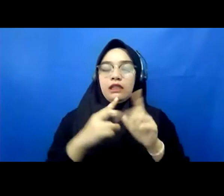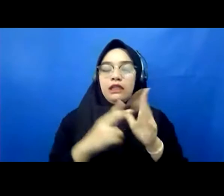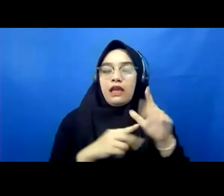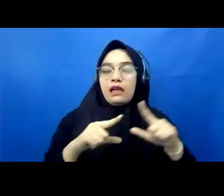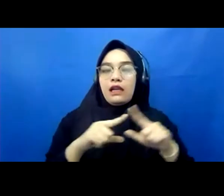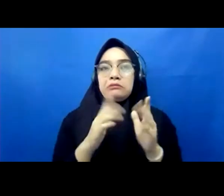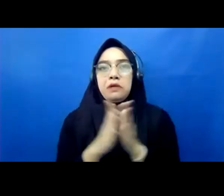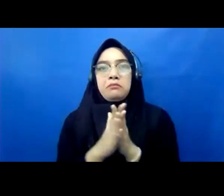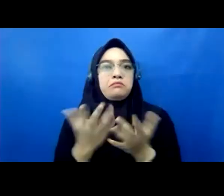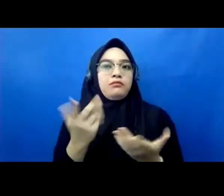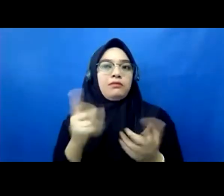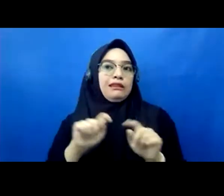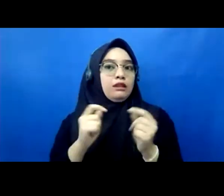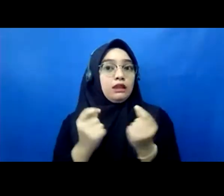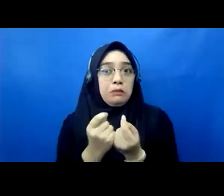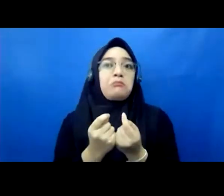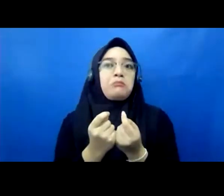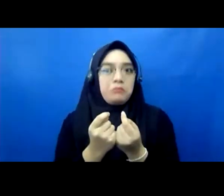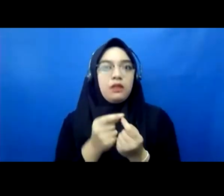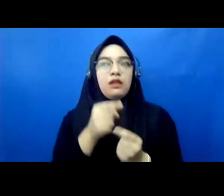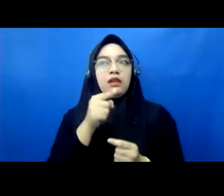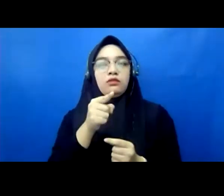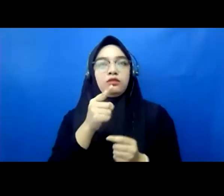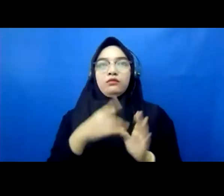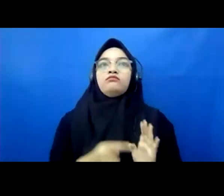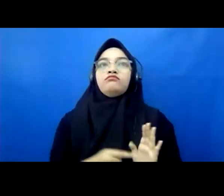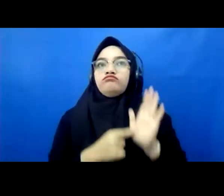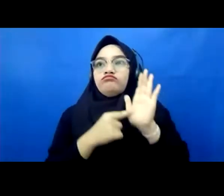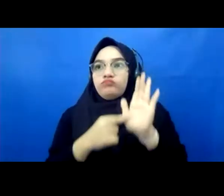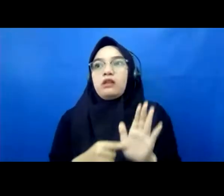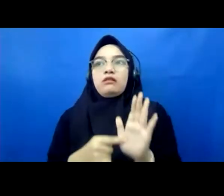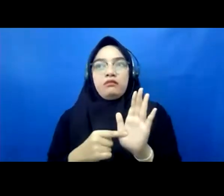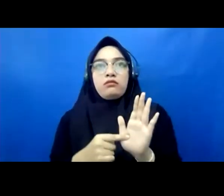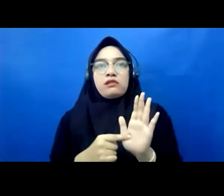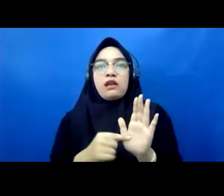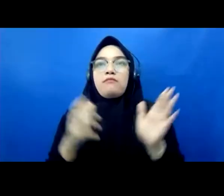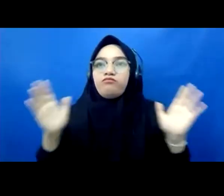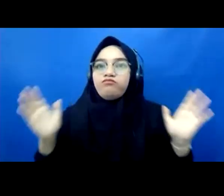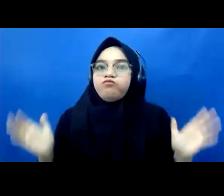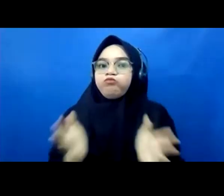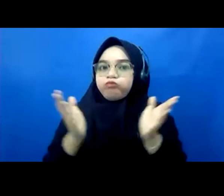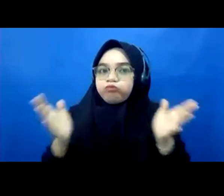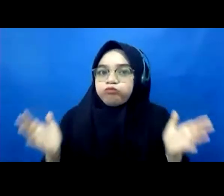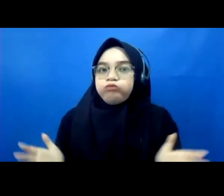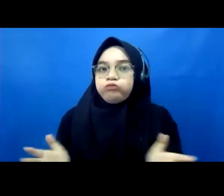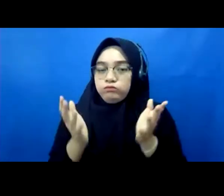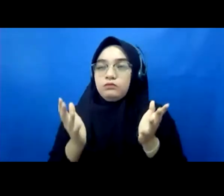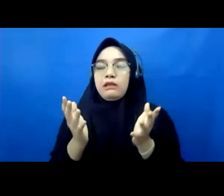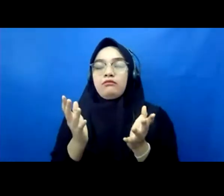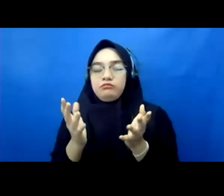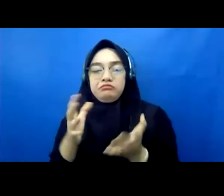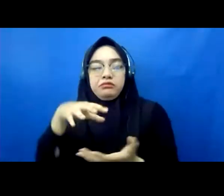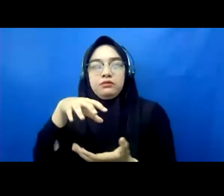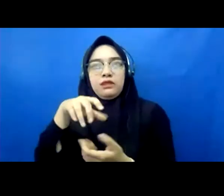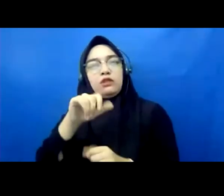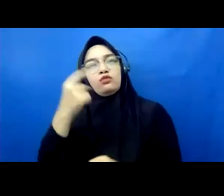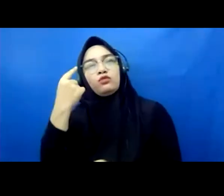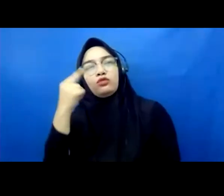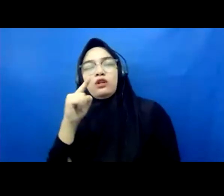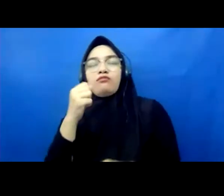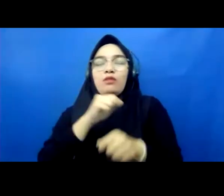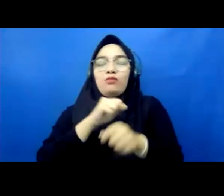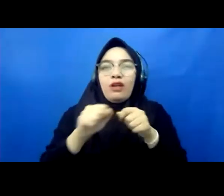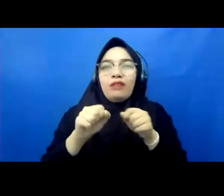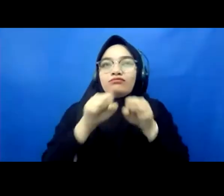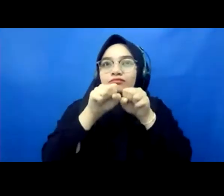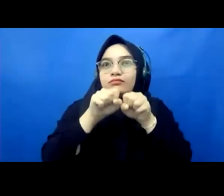study. Australia strongly endorses and encouraging the growing emphasis ERIA is placing on mainstreaming gender, disability